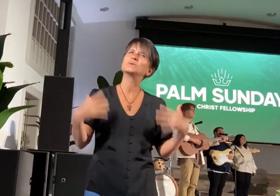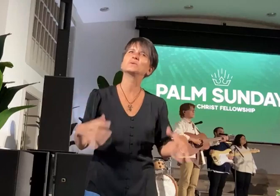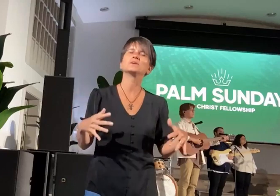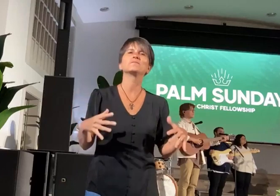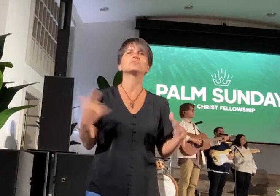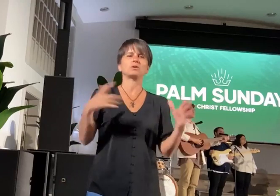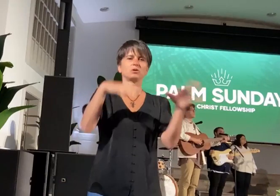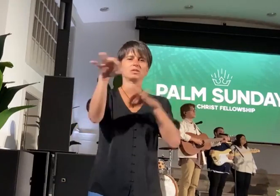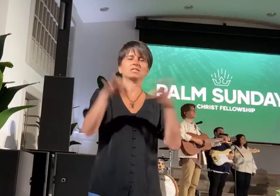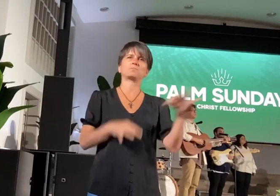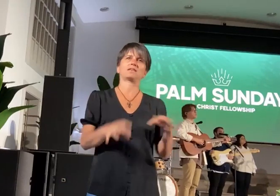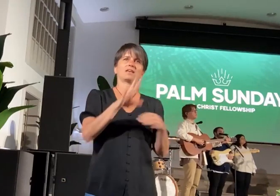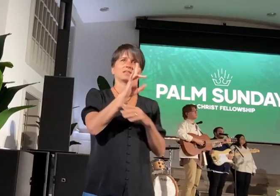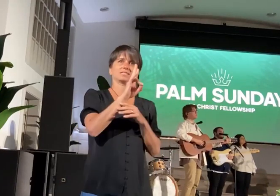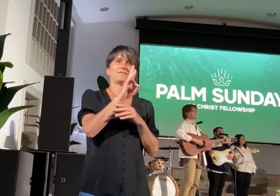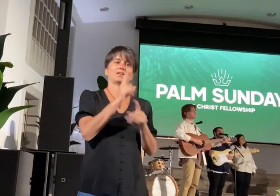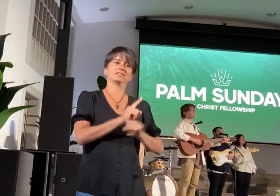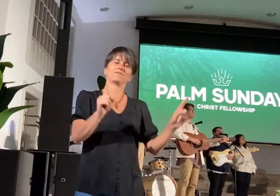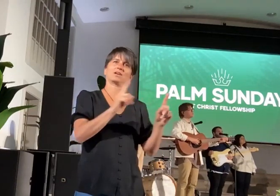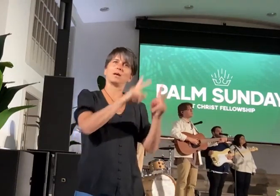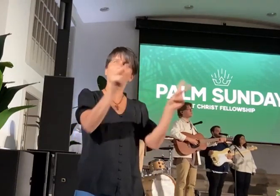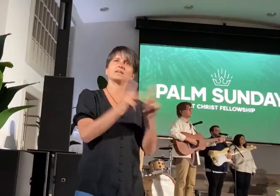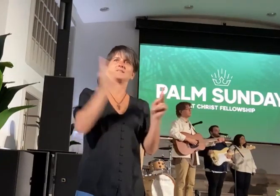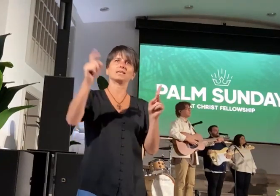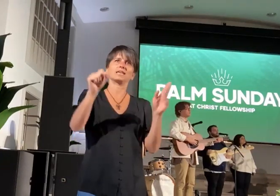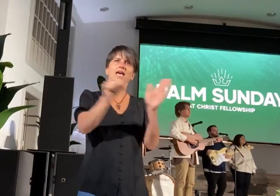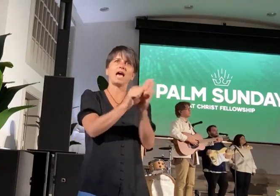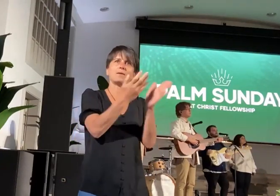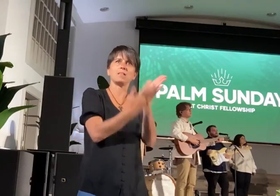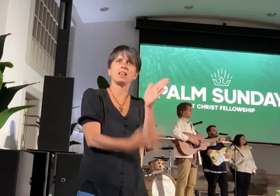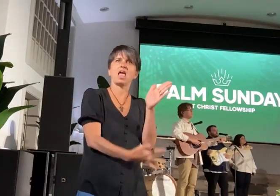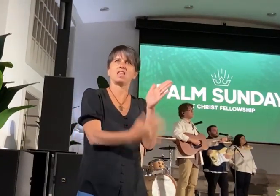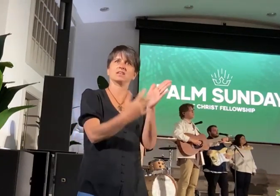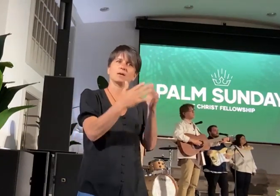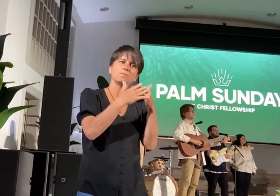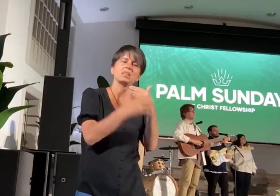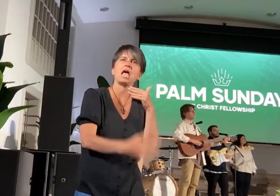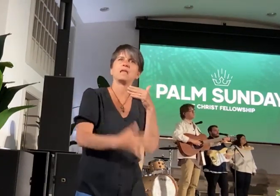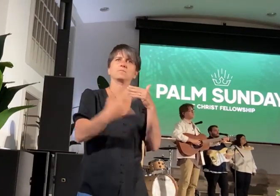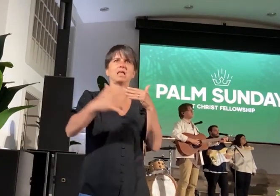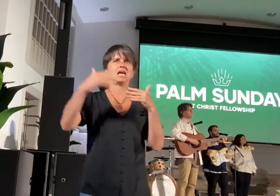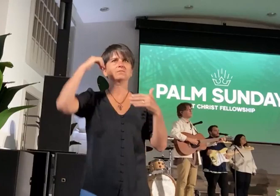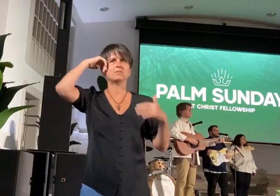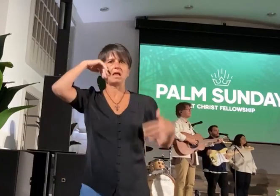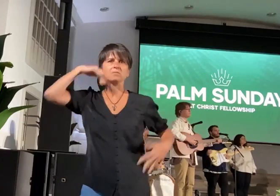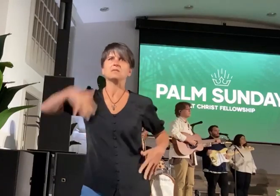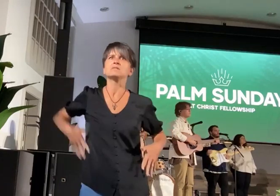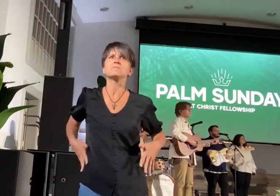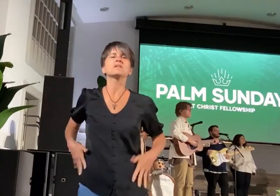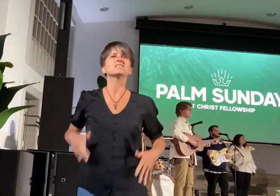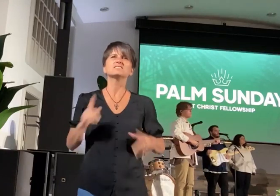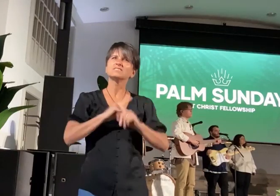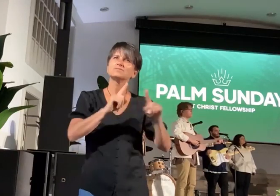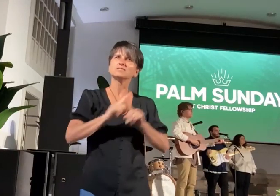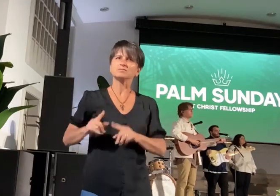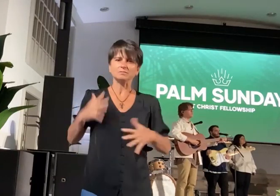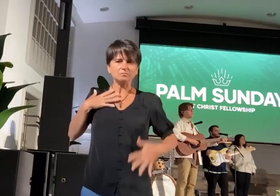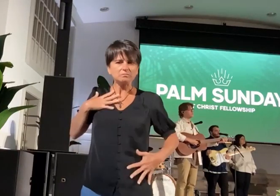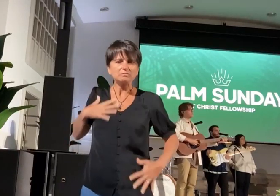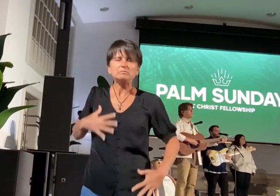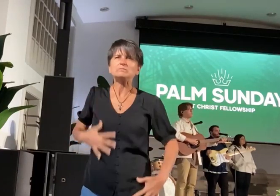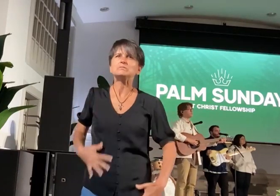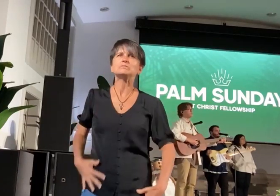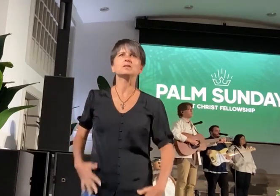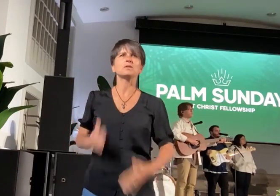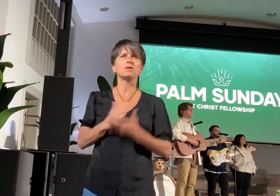seven places that Jesus bled from, and the significance for you and for me. It started as he's